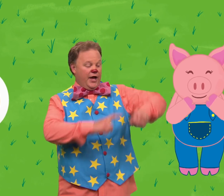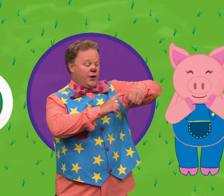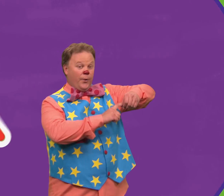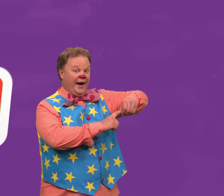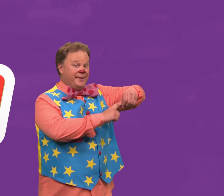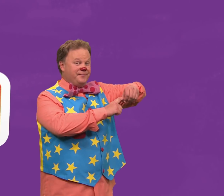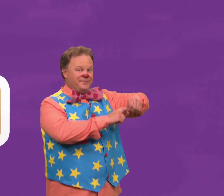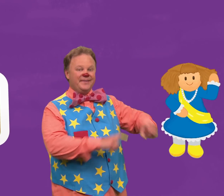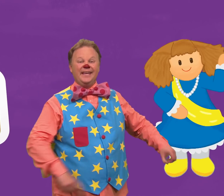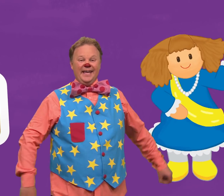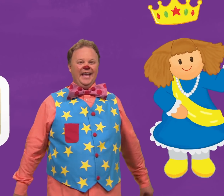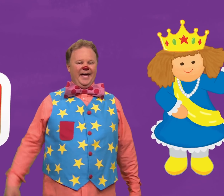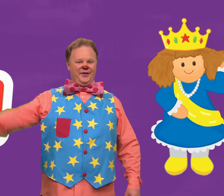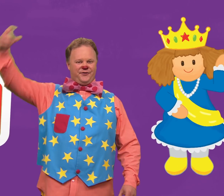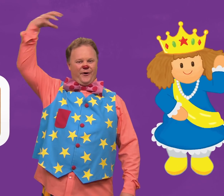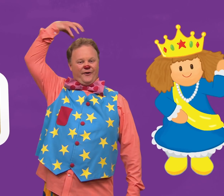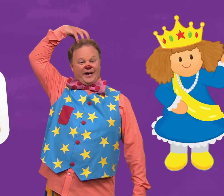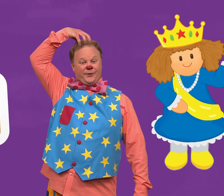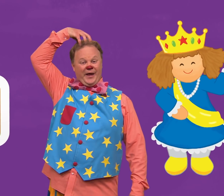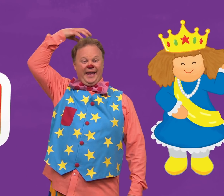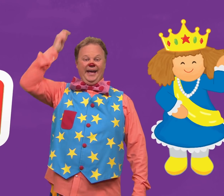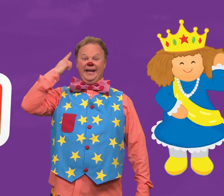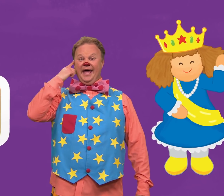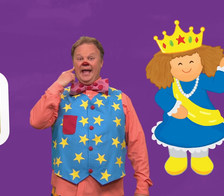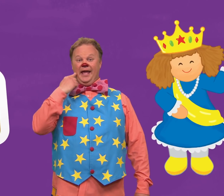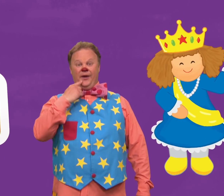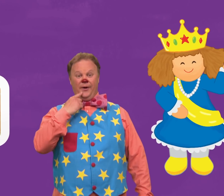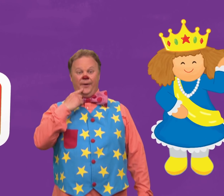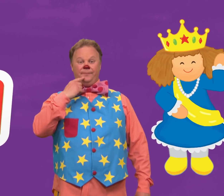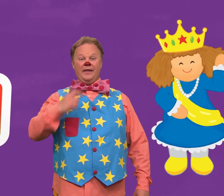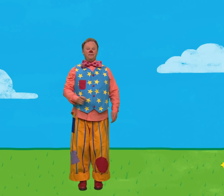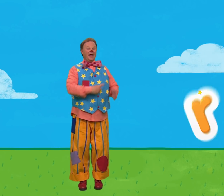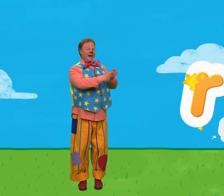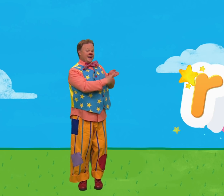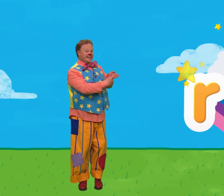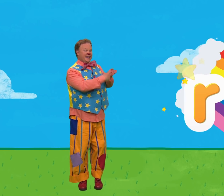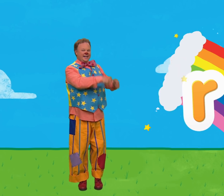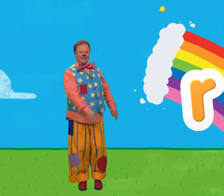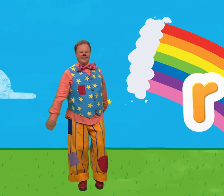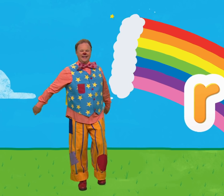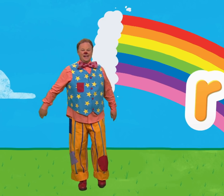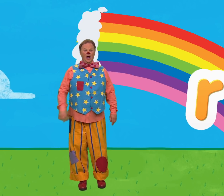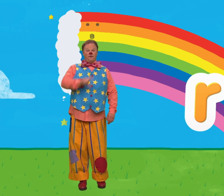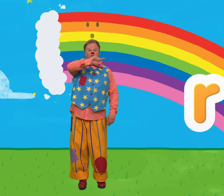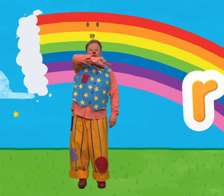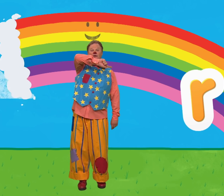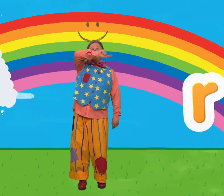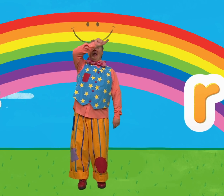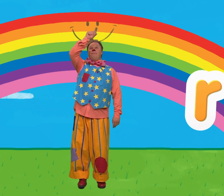Q is for a queen. Hello! R for a